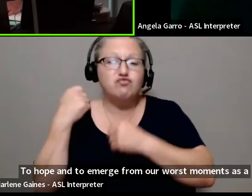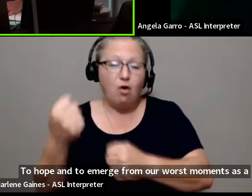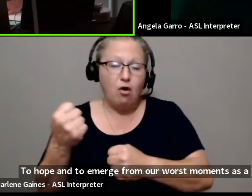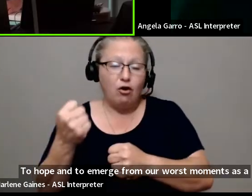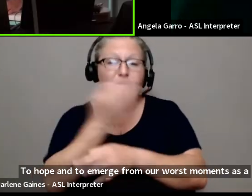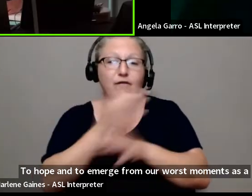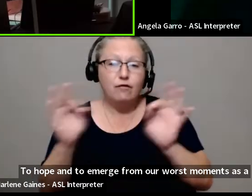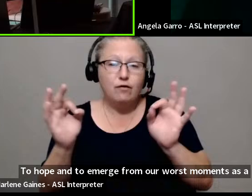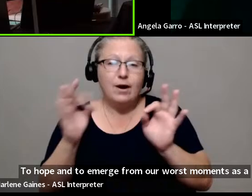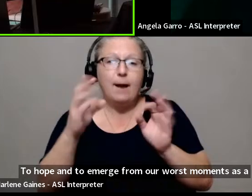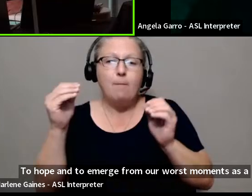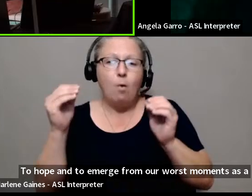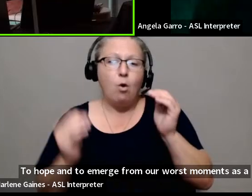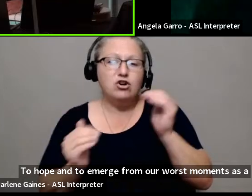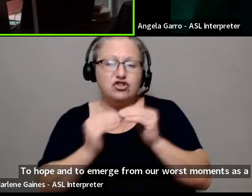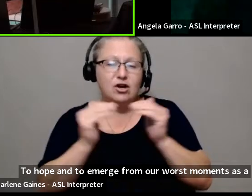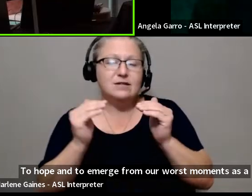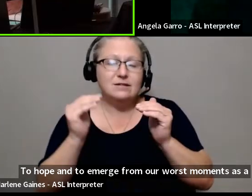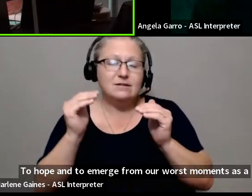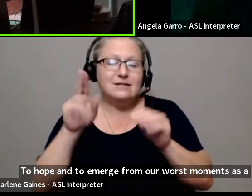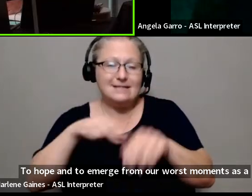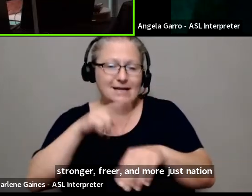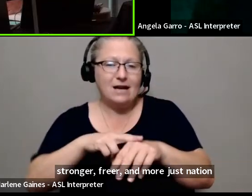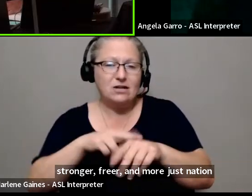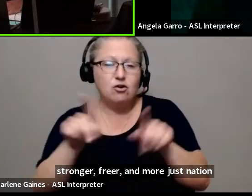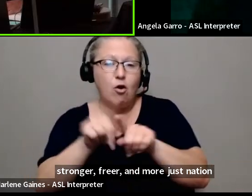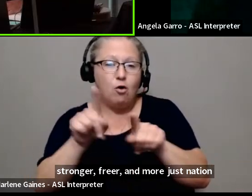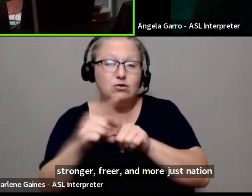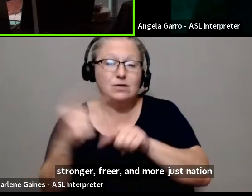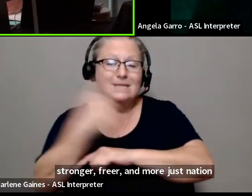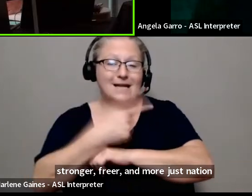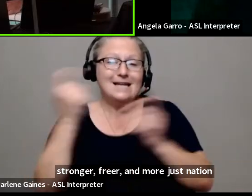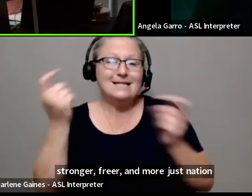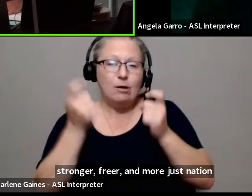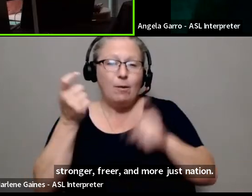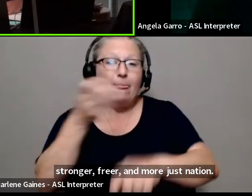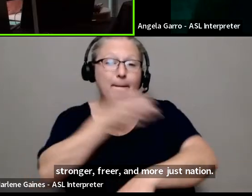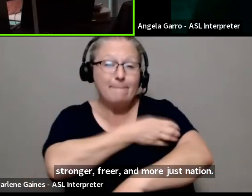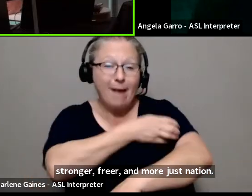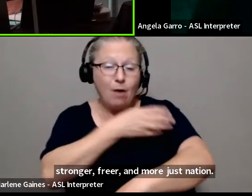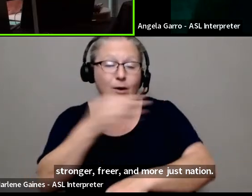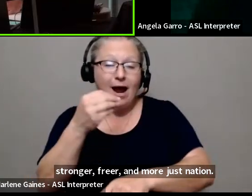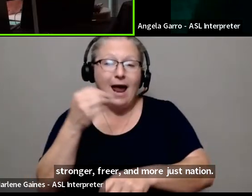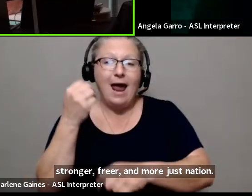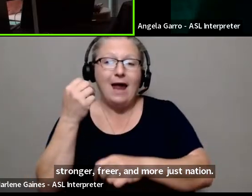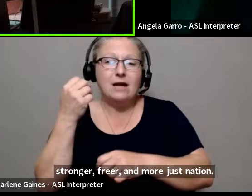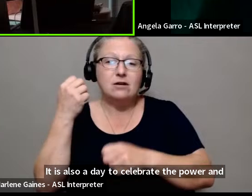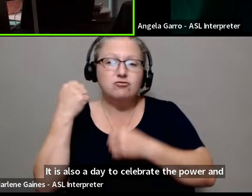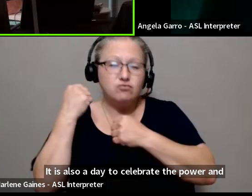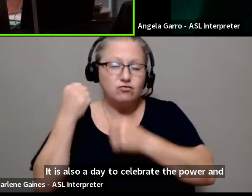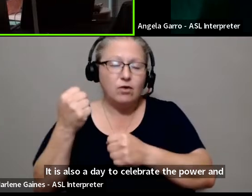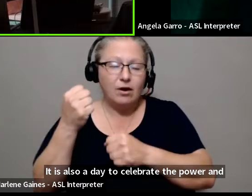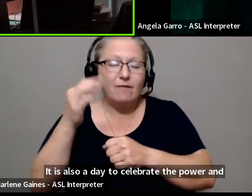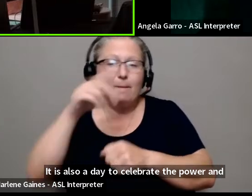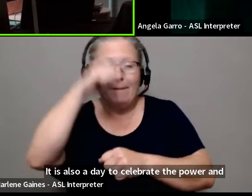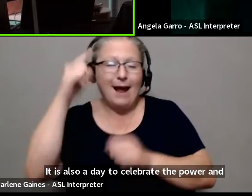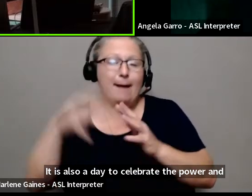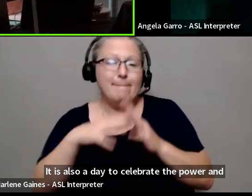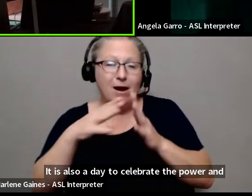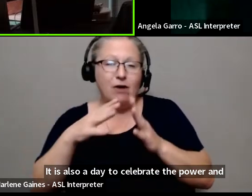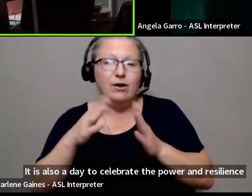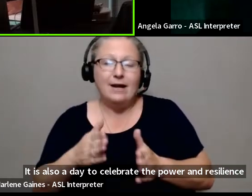freer, and more just nation. It is also a day to celebrate the power and resilience of Black Americans who have